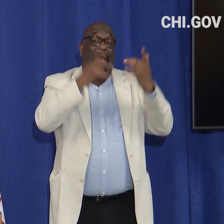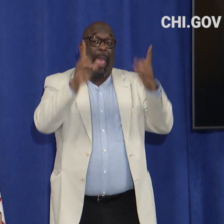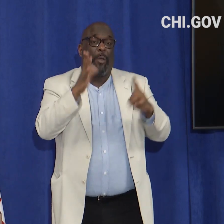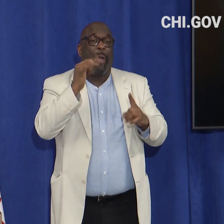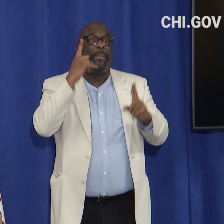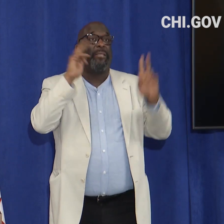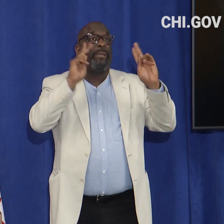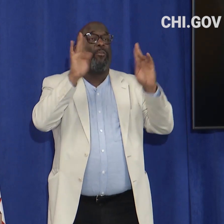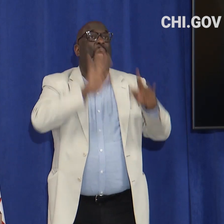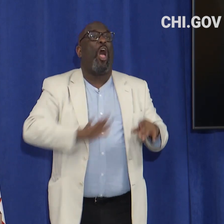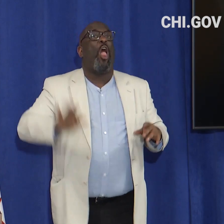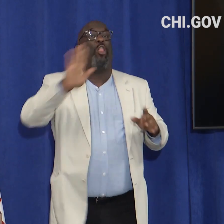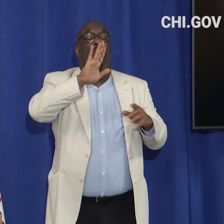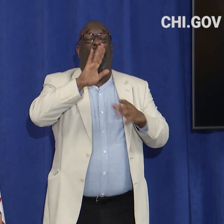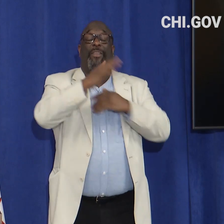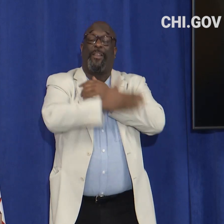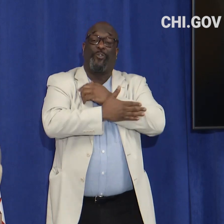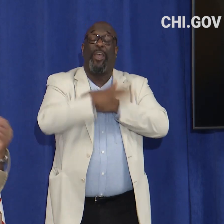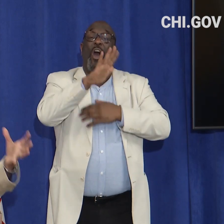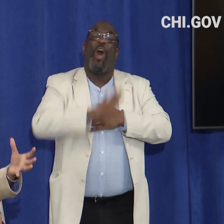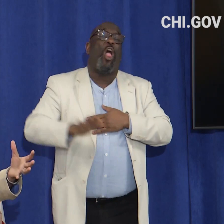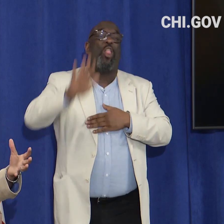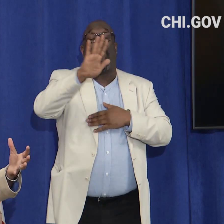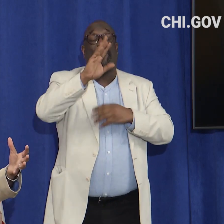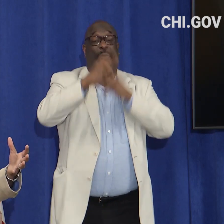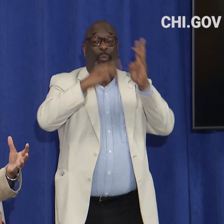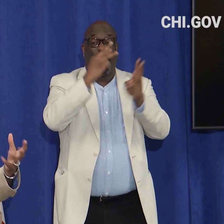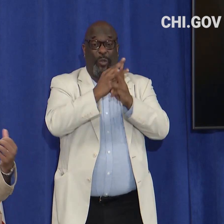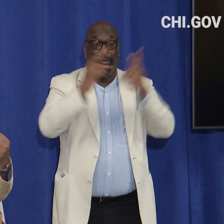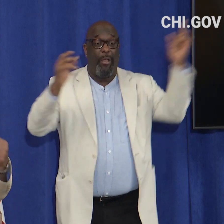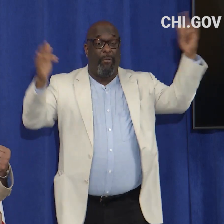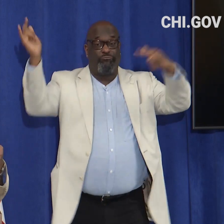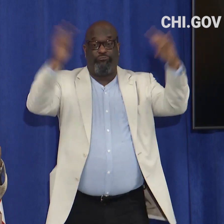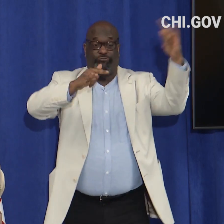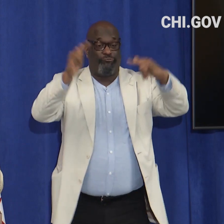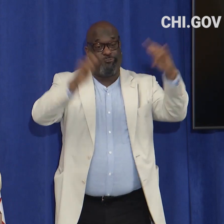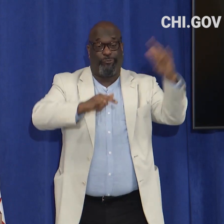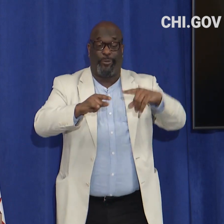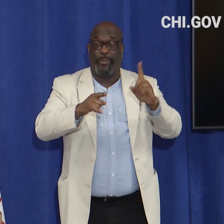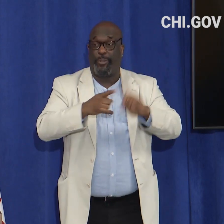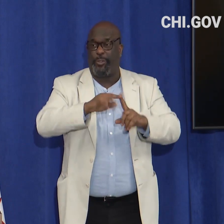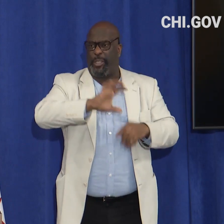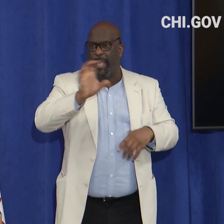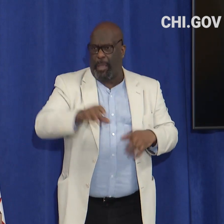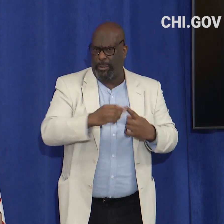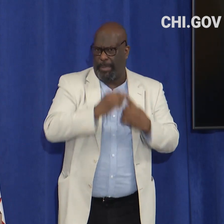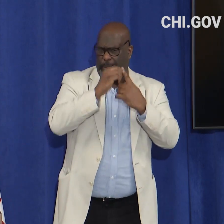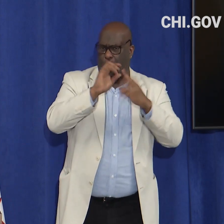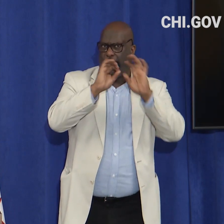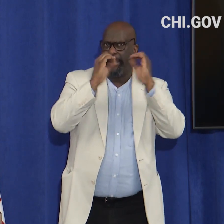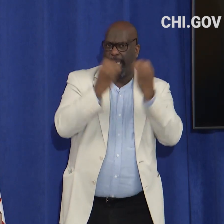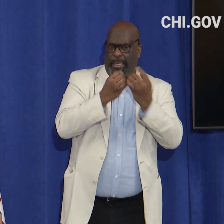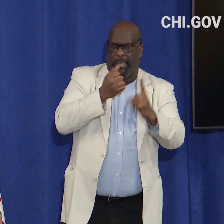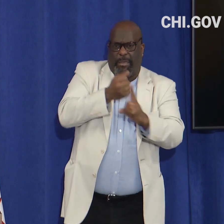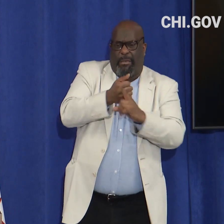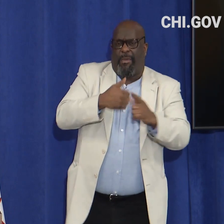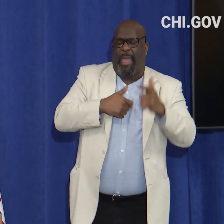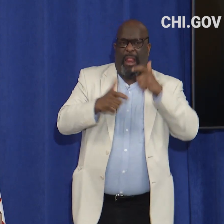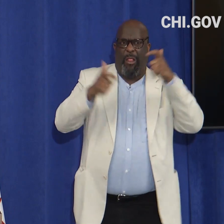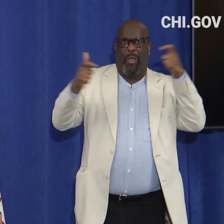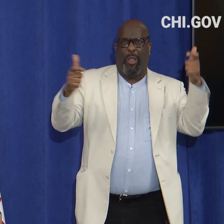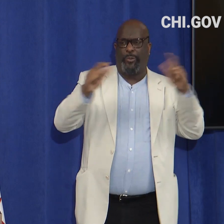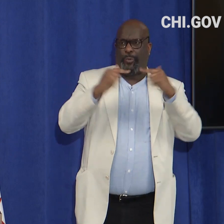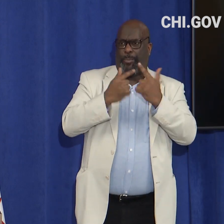from all parts of the country and all parts of the world, particularly those folks organizations that may have had a large membership